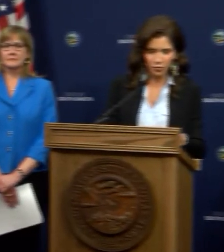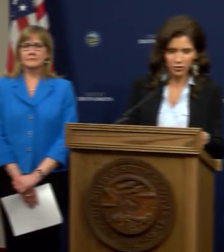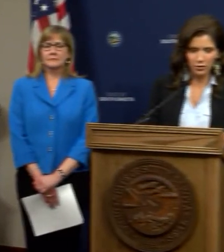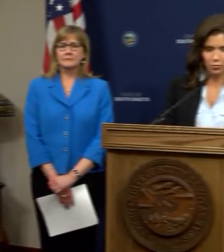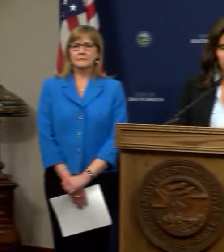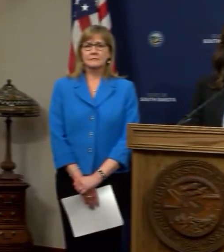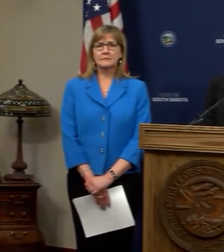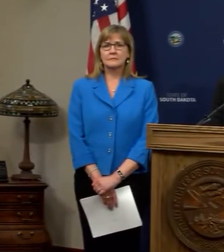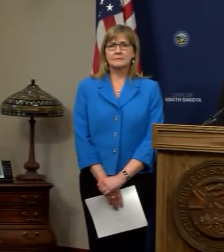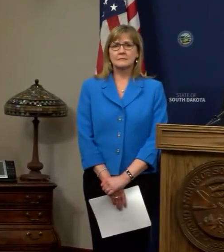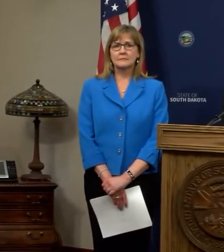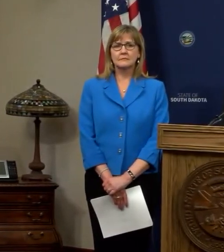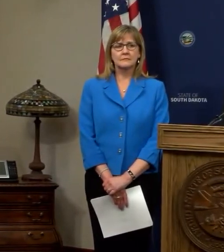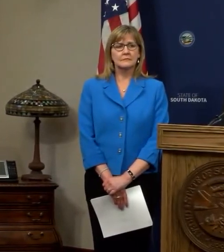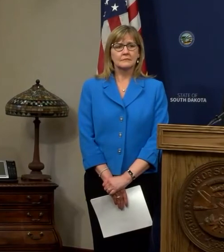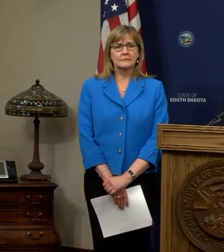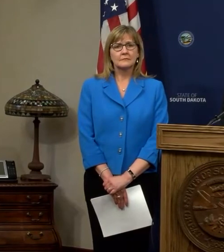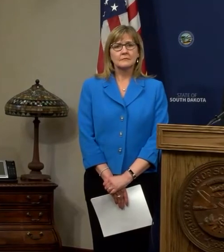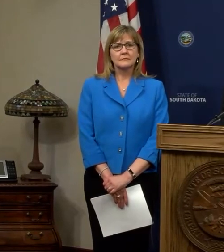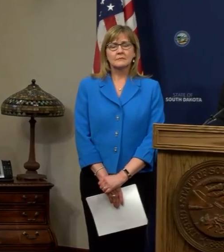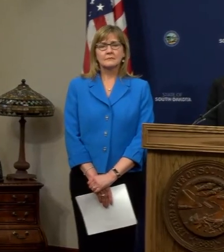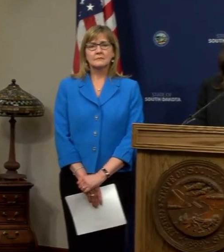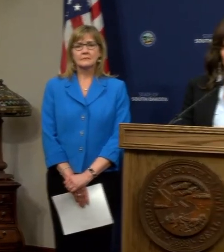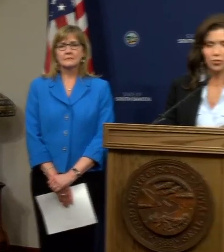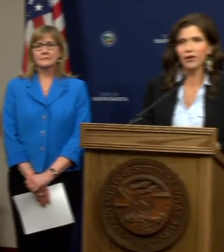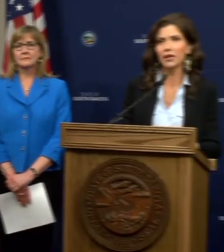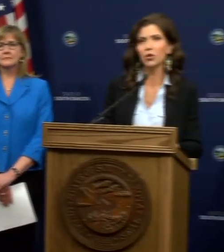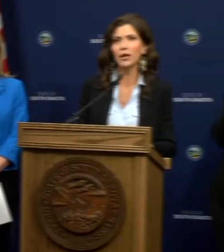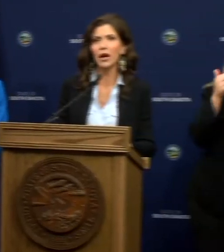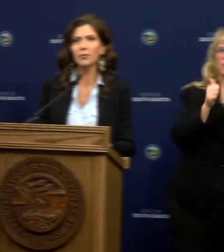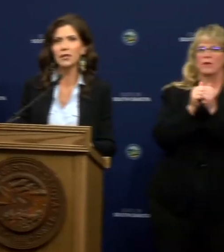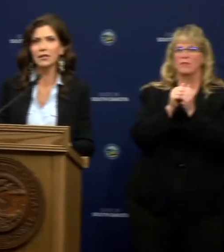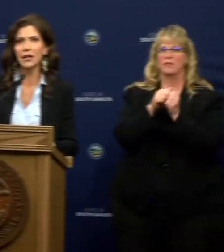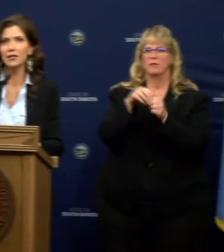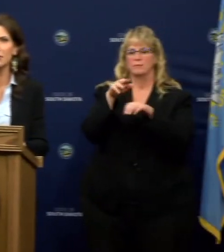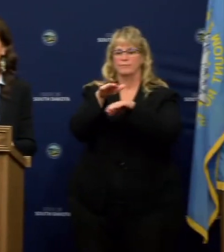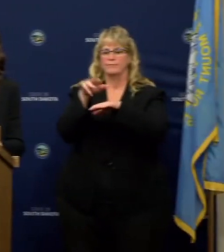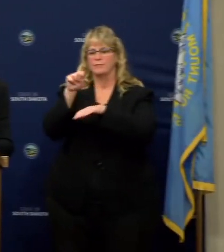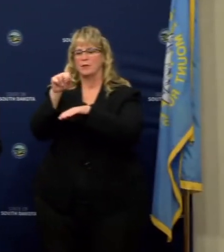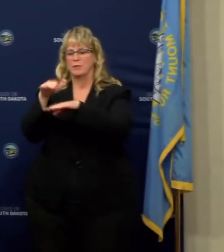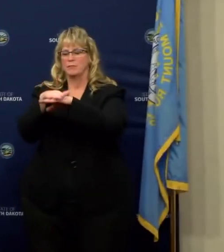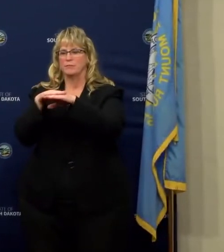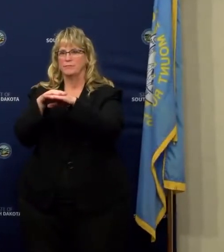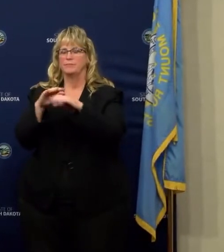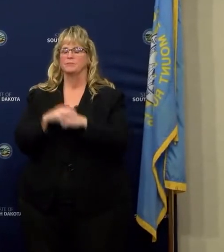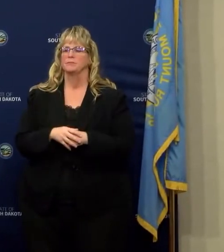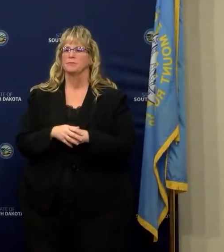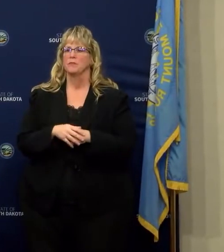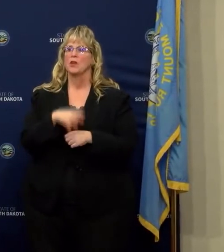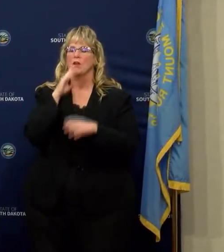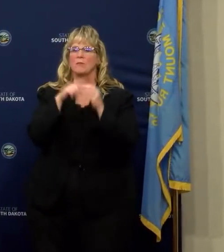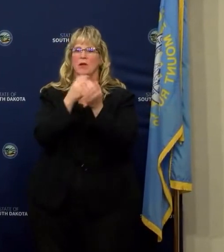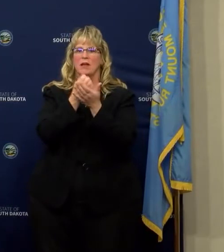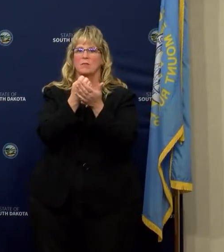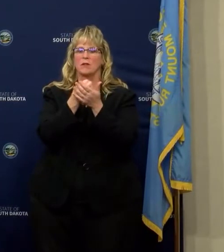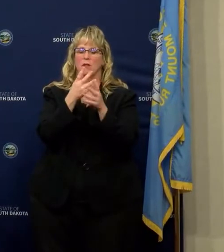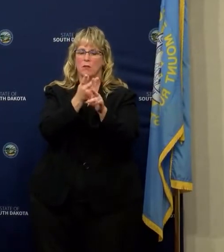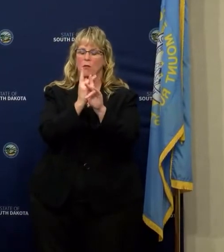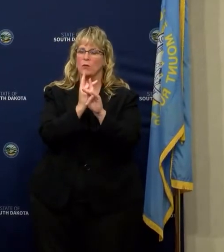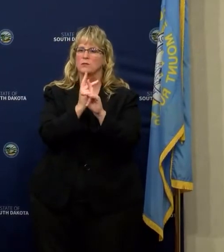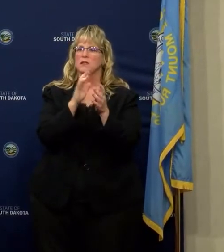David Flute. I appreciate them being here as well. I want to provide a quick update on some economic development loans that